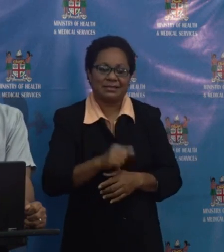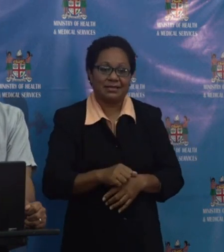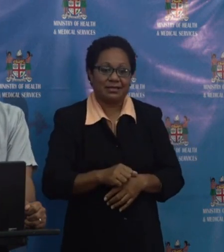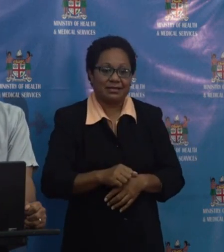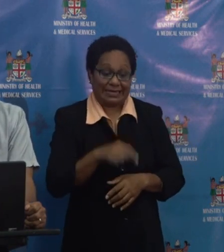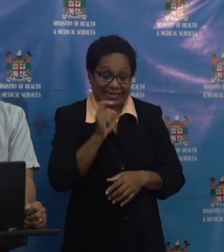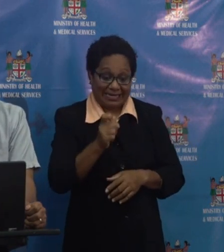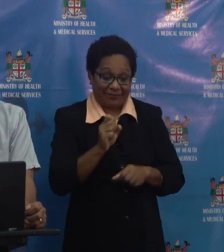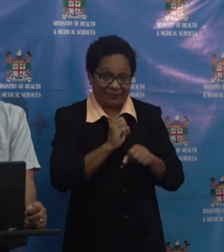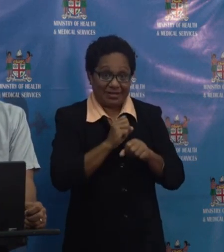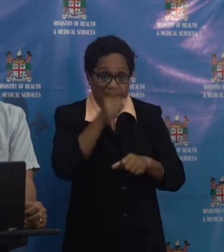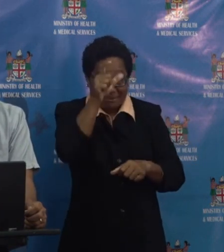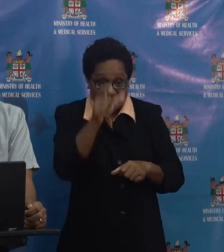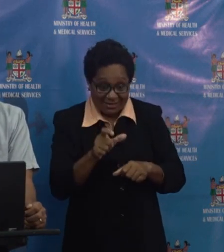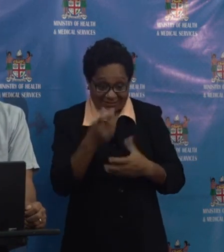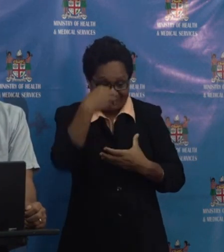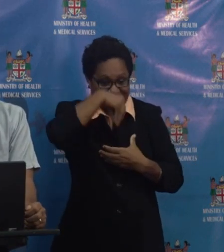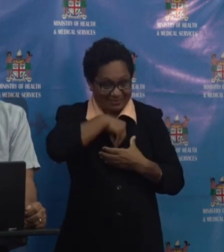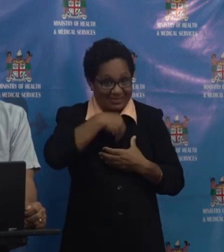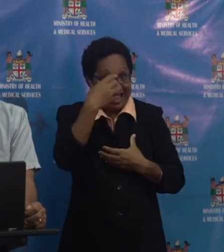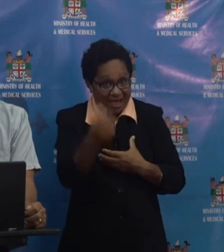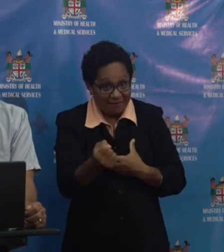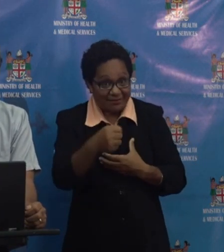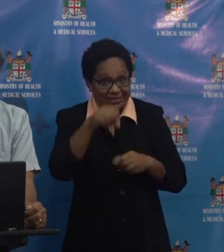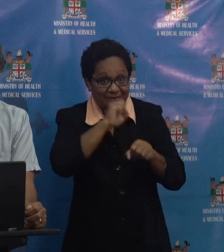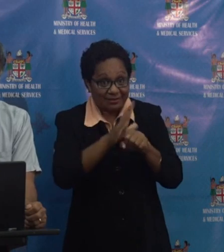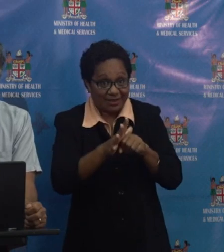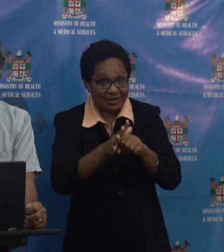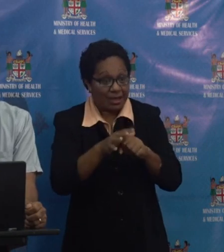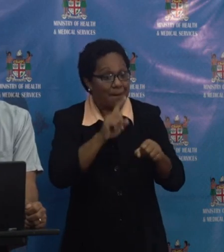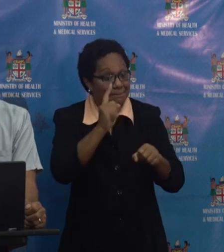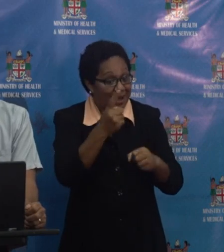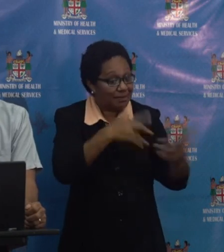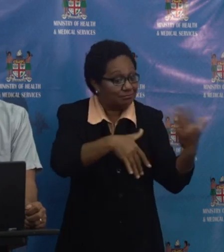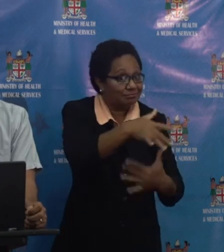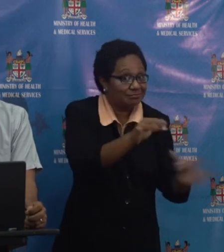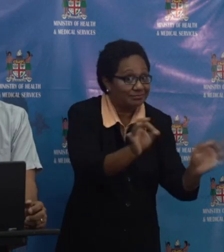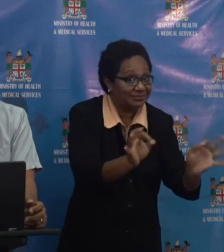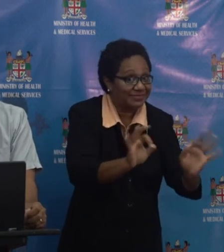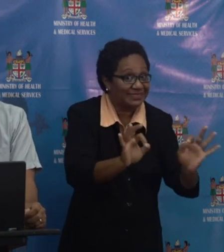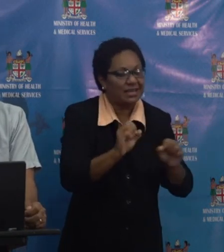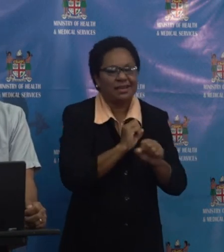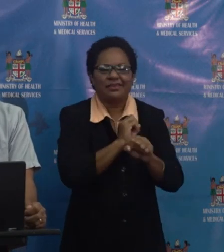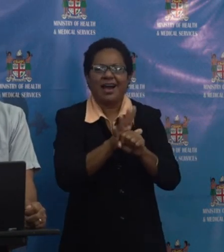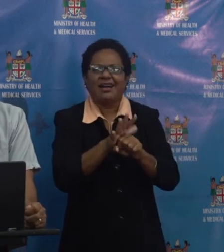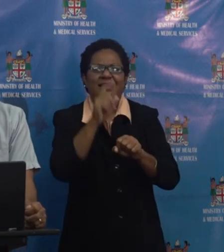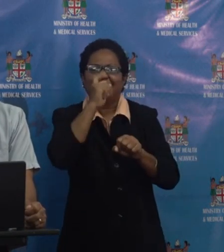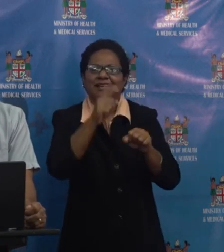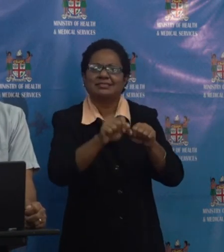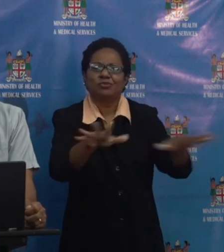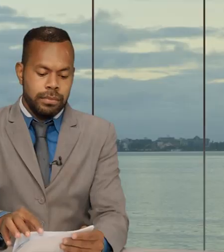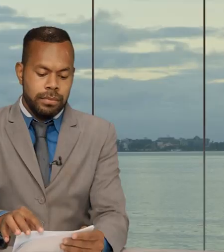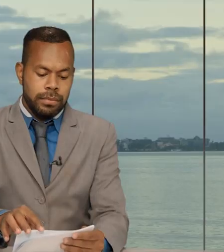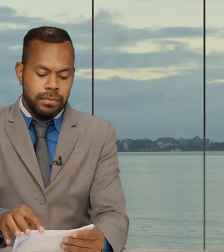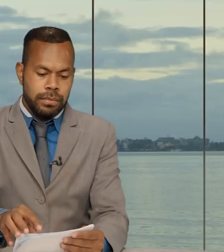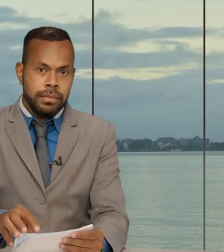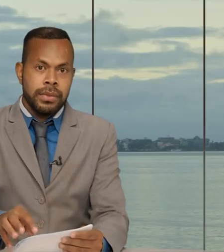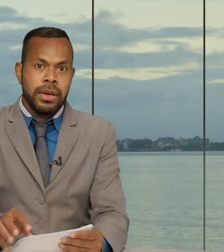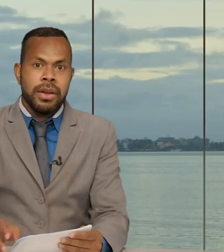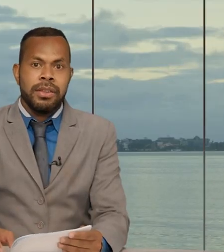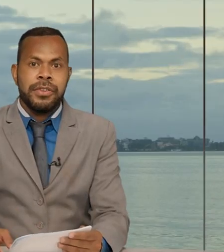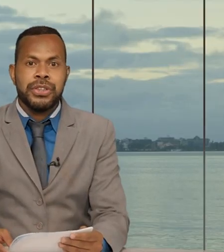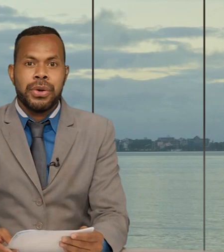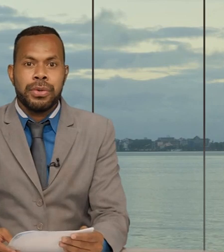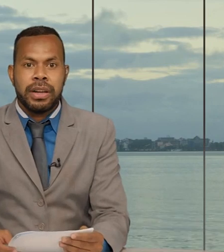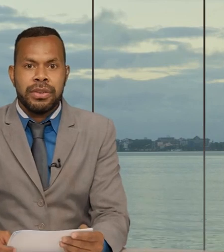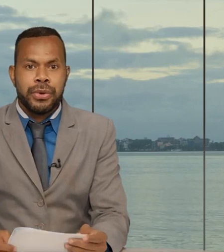person and that person does not mix with other people, the virus eventually dies because it has no new host to go to.